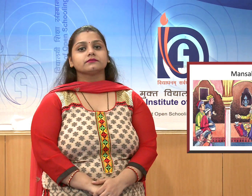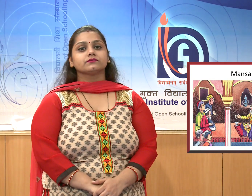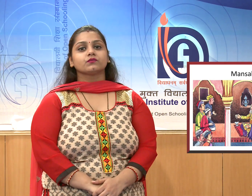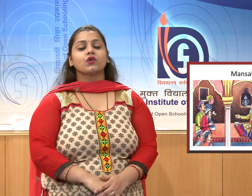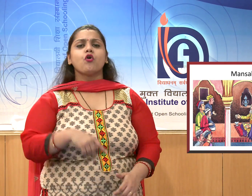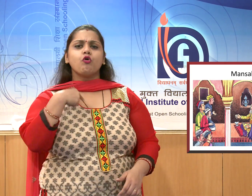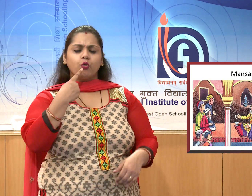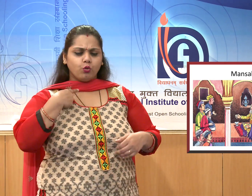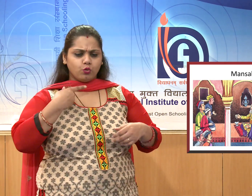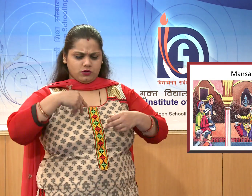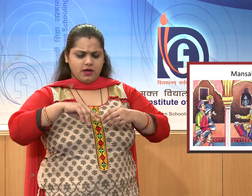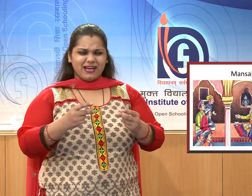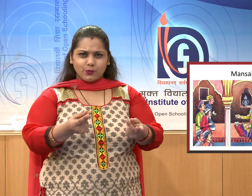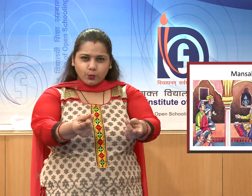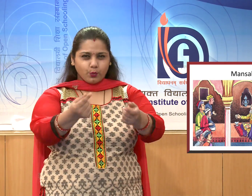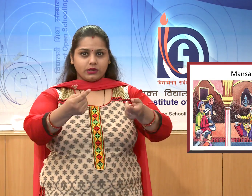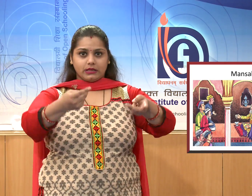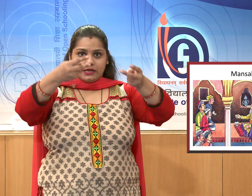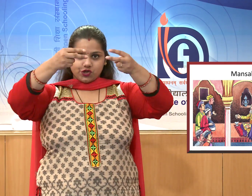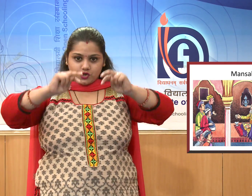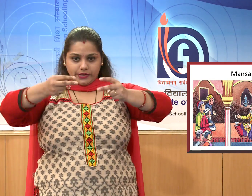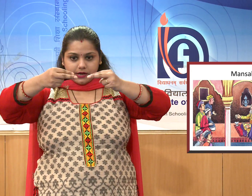Which were frequently transferable.